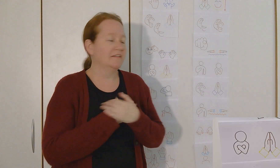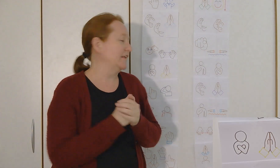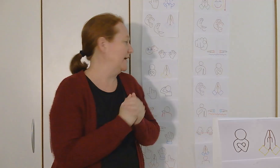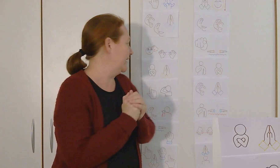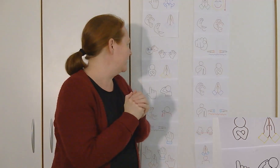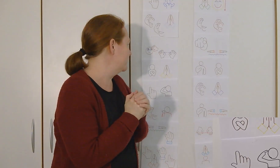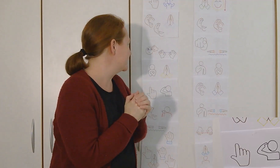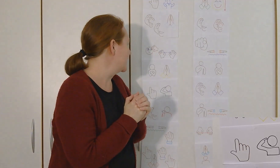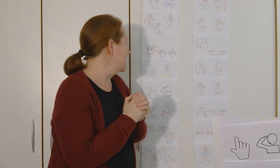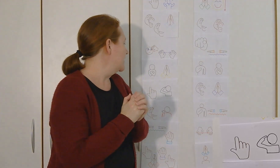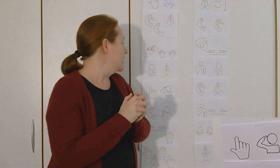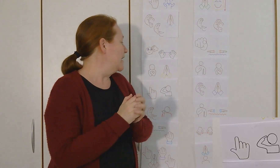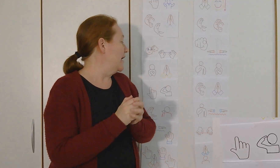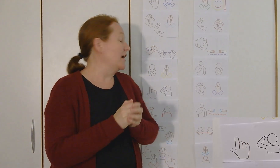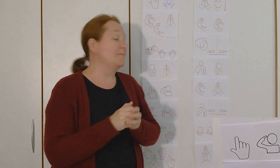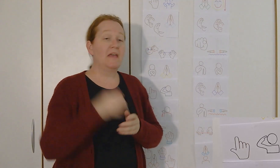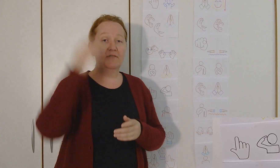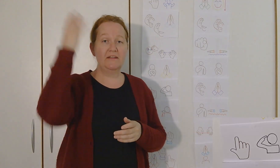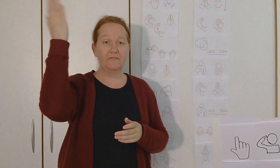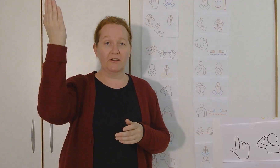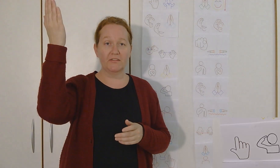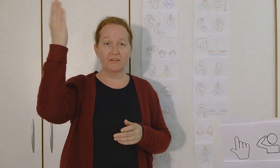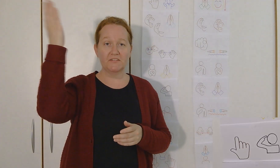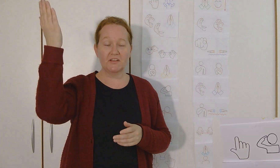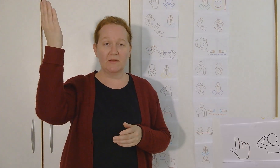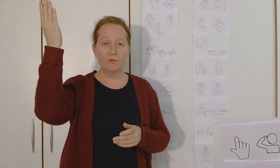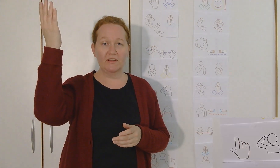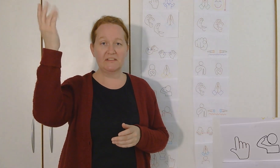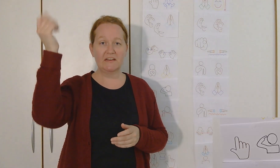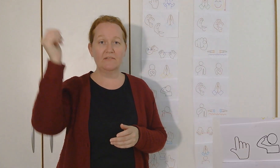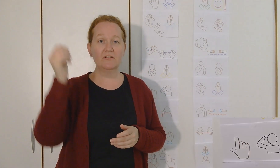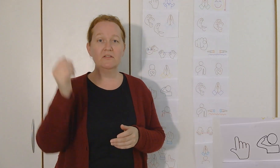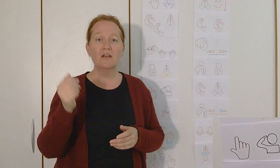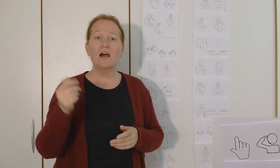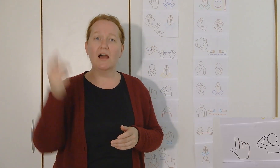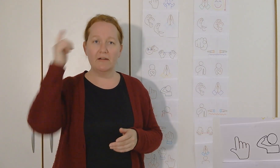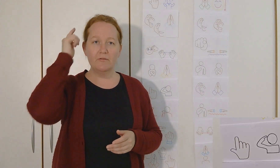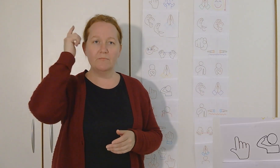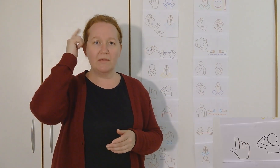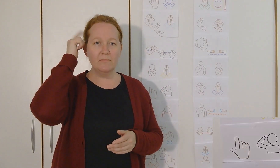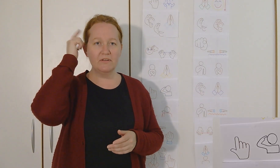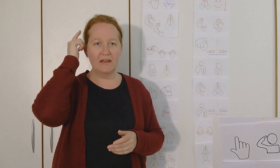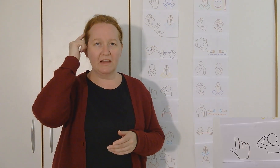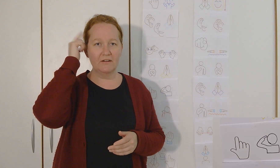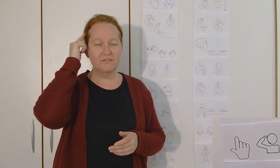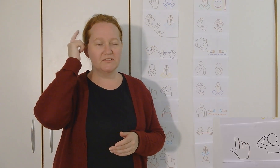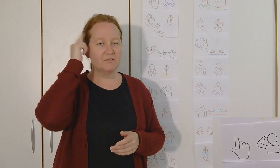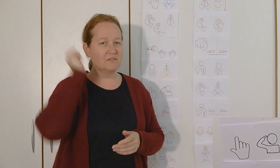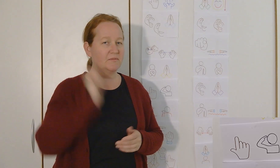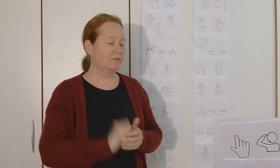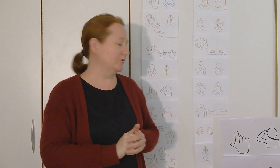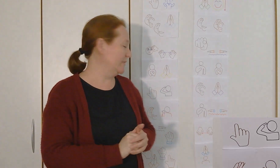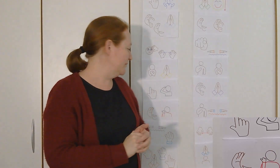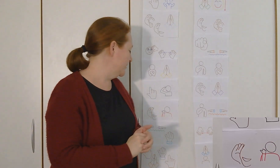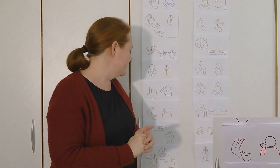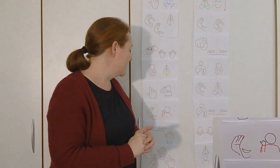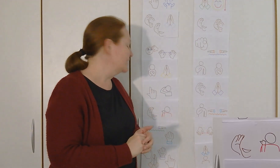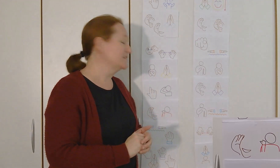they have. Heavenly Father, so again pointing to heaven. I remember now, so something we remember, something